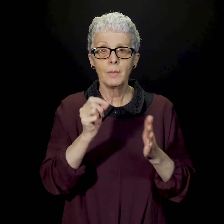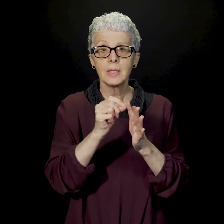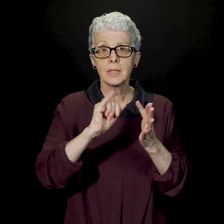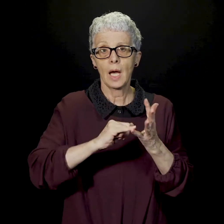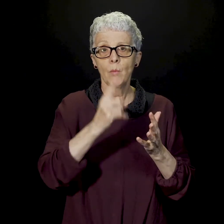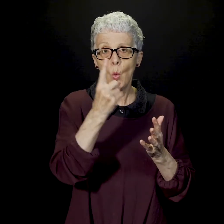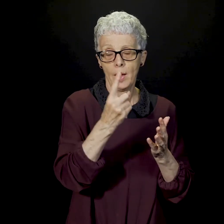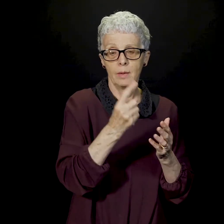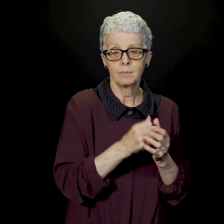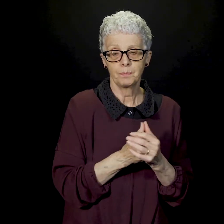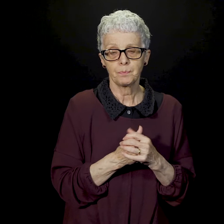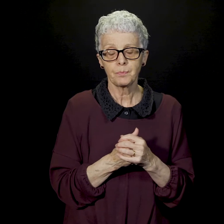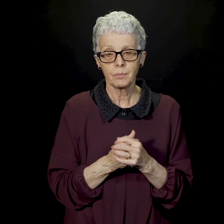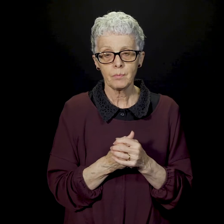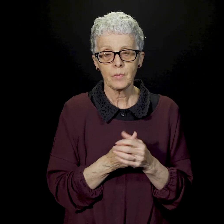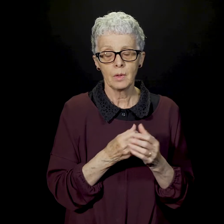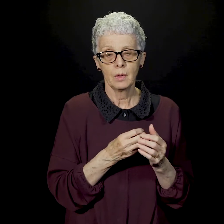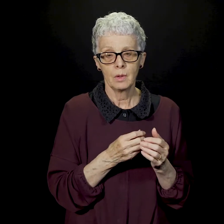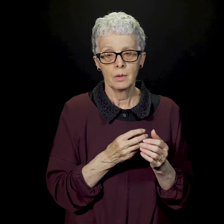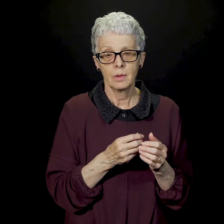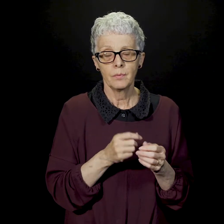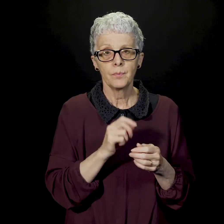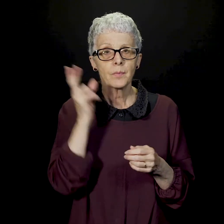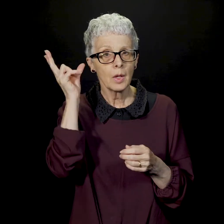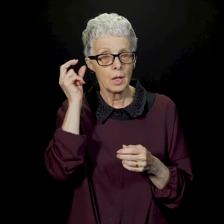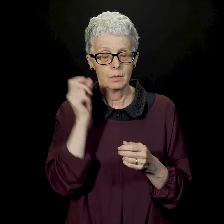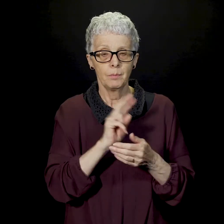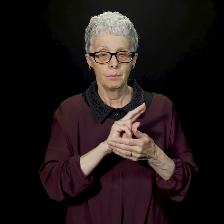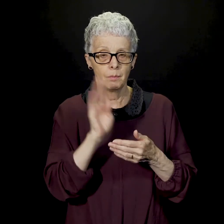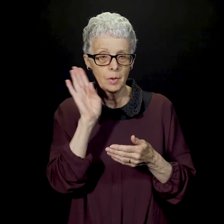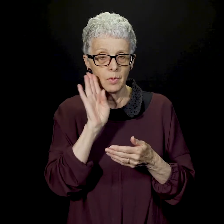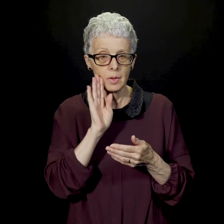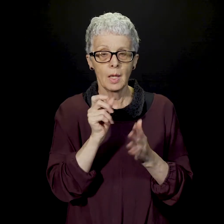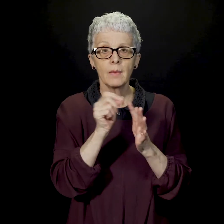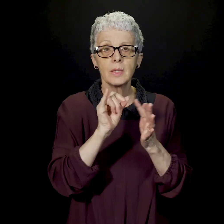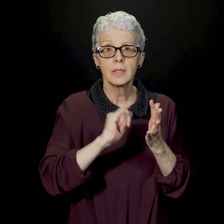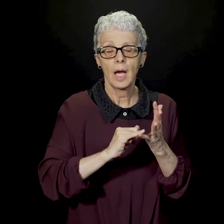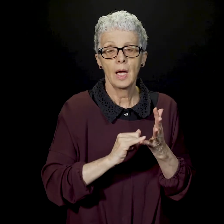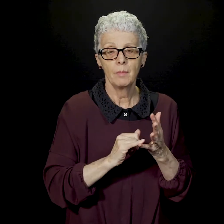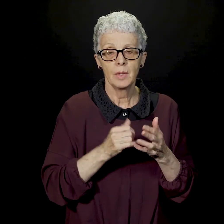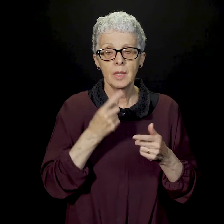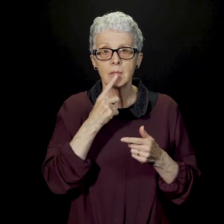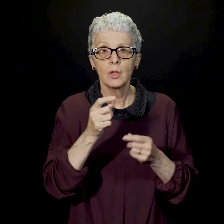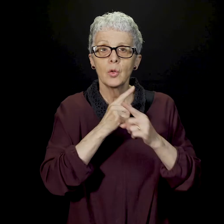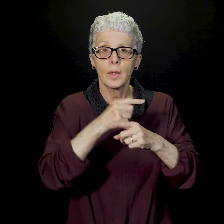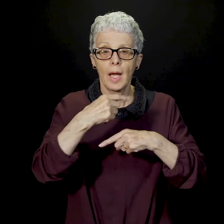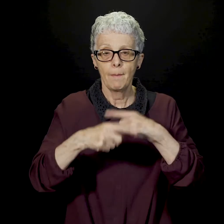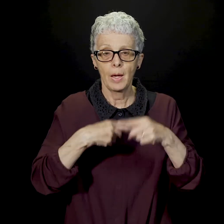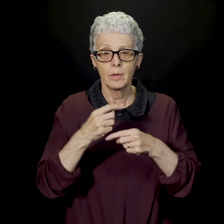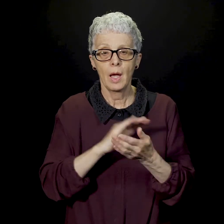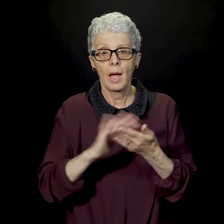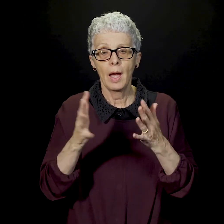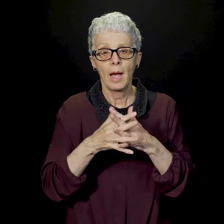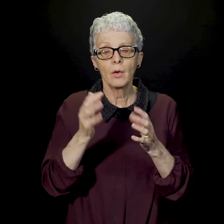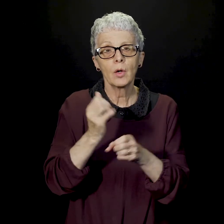Psalm 139. And you might have heard these words before. The psalmist or the songwriter is talking about how